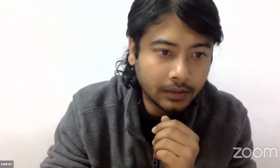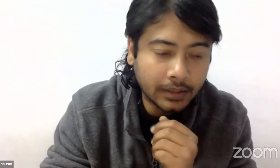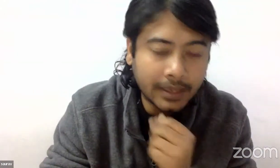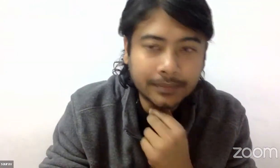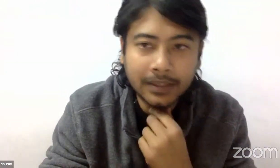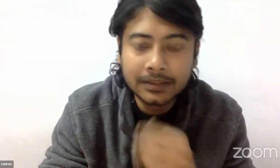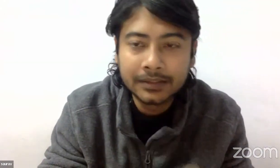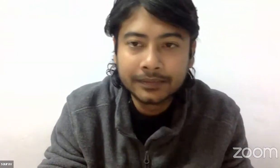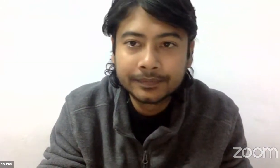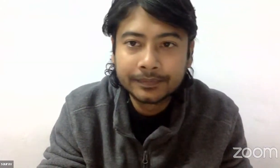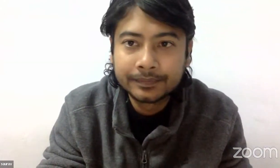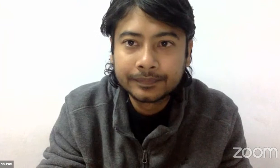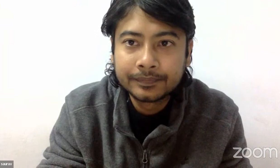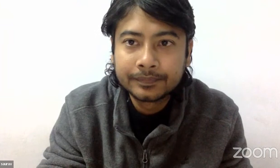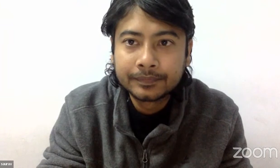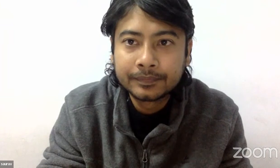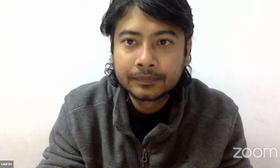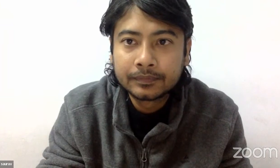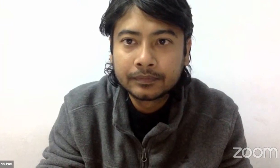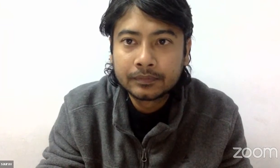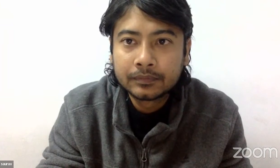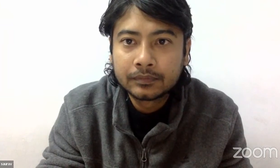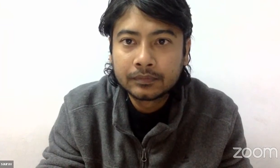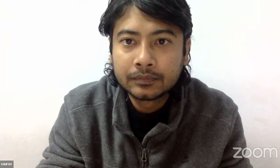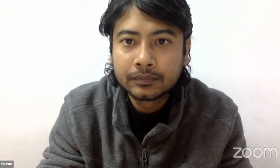Yes, Mataji. Okay, fine. We'll move.